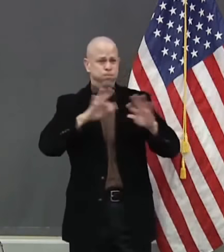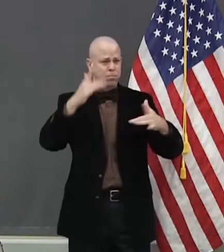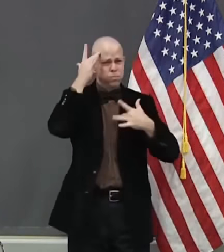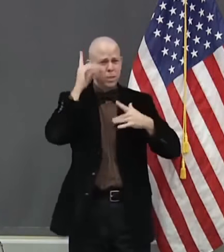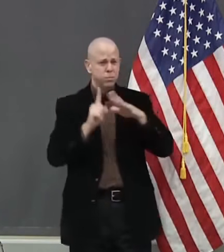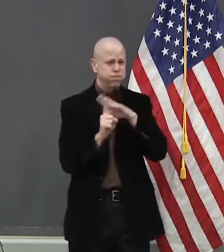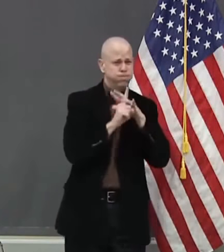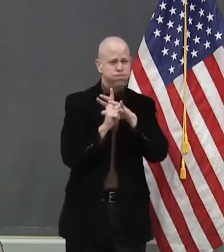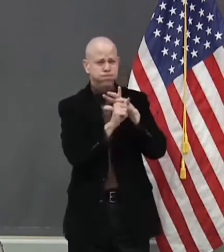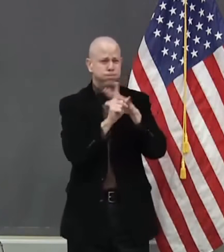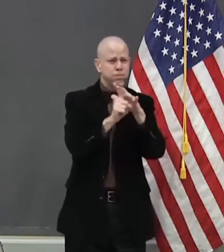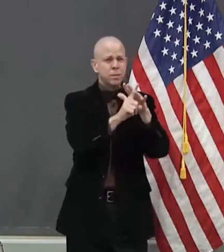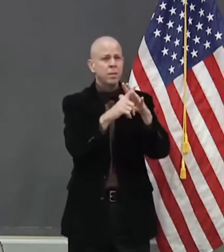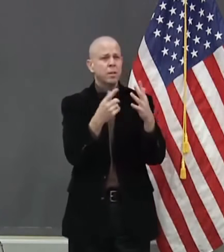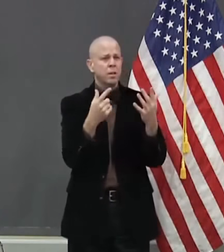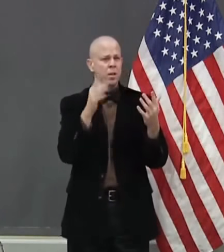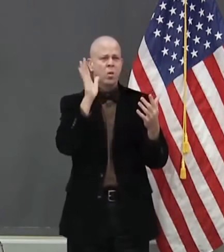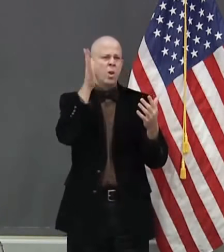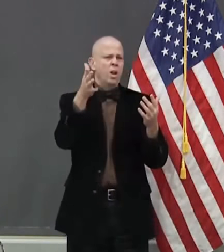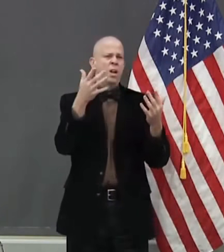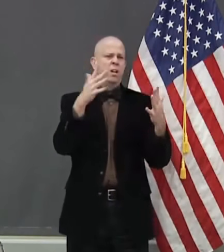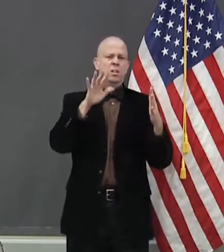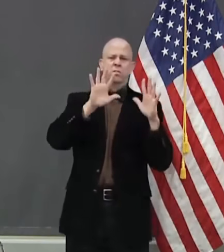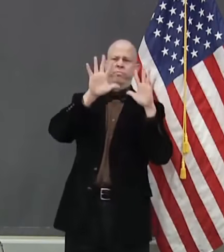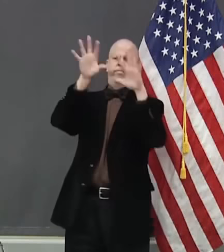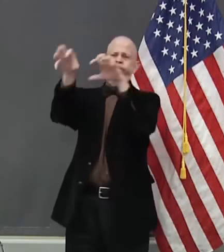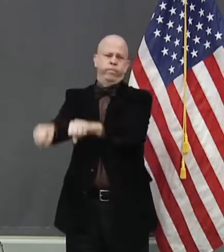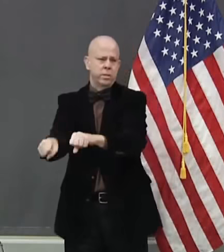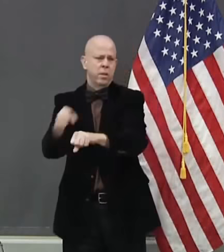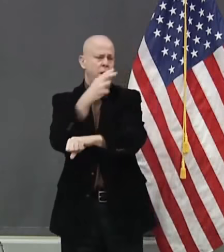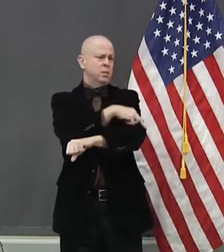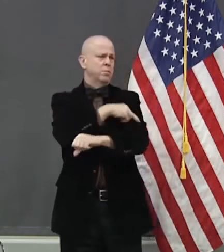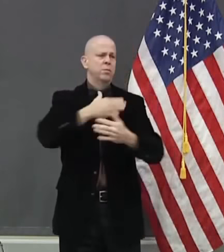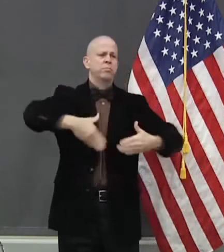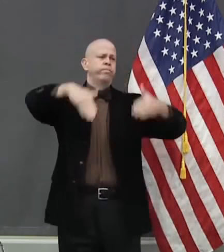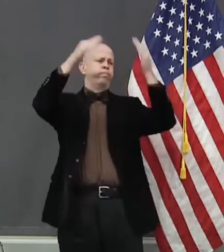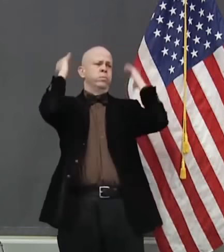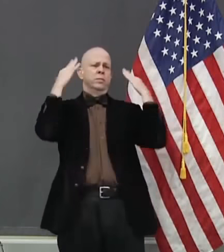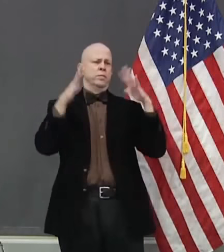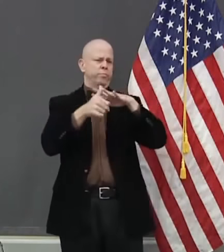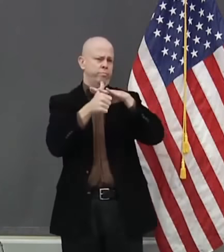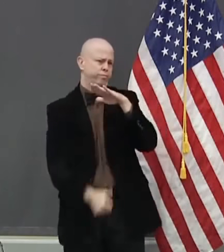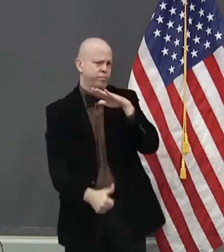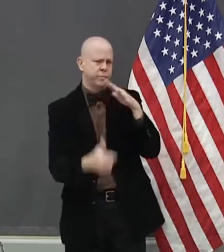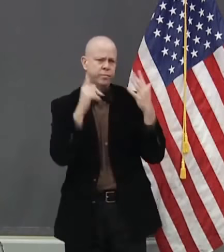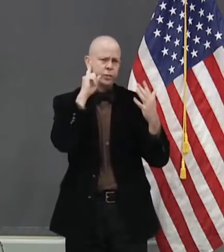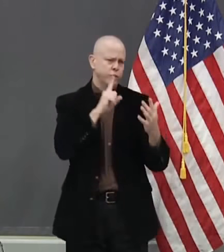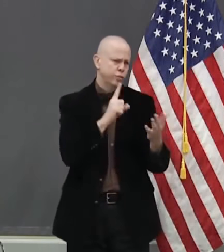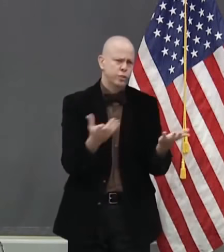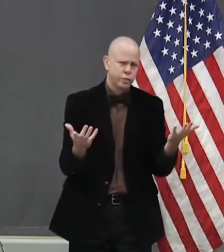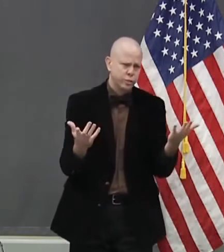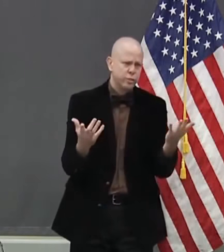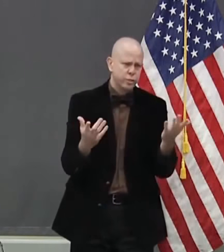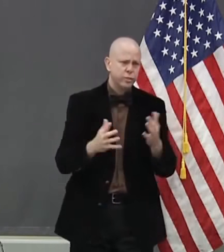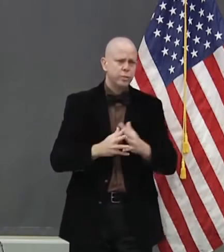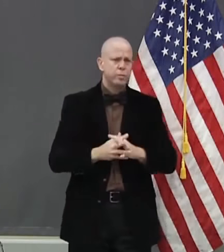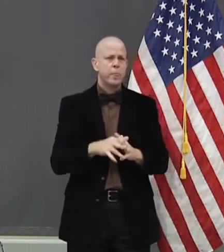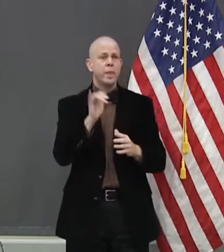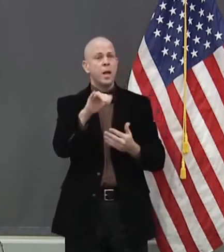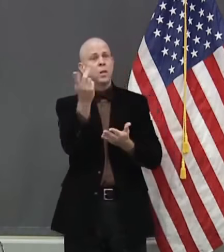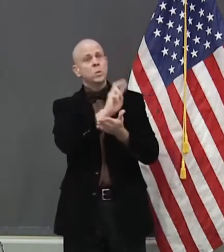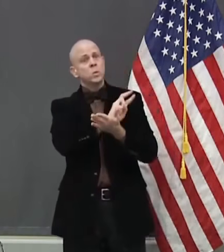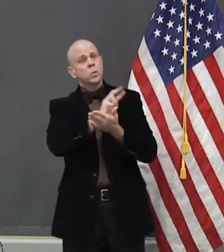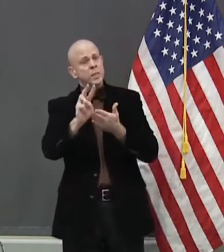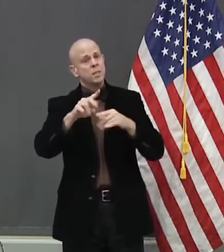be well on our way to maxing out our hospital bed capacity. The 2-week pause will go